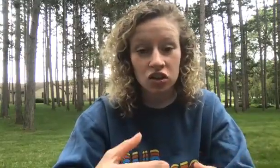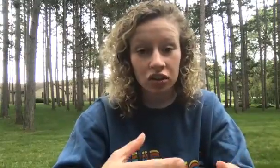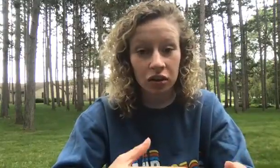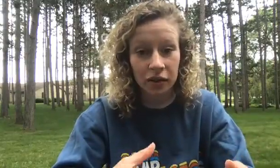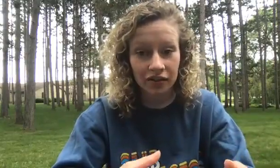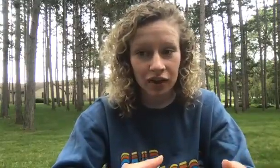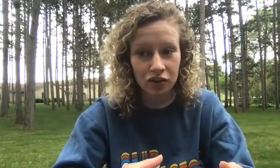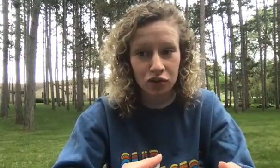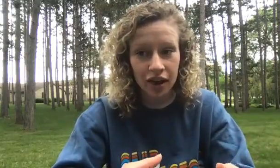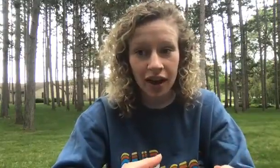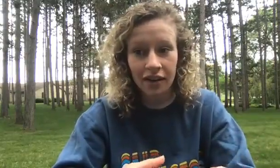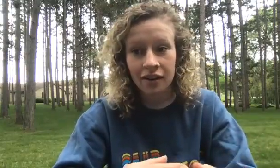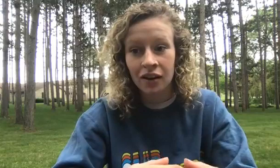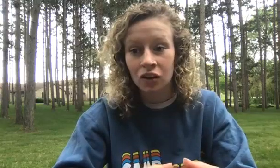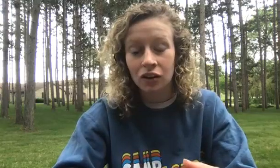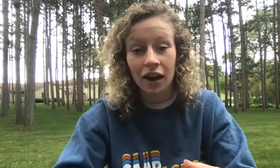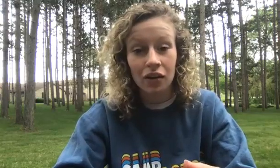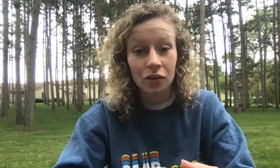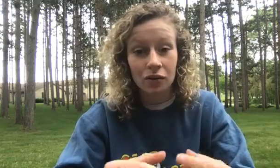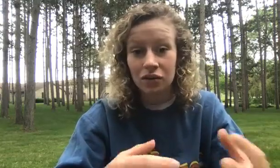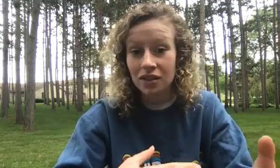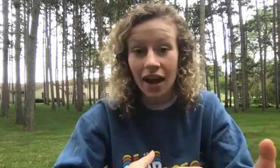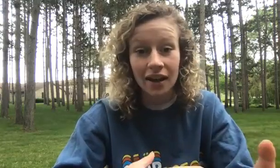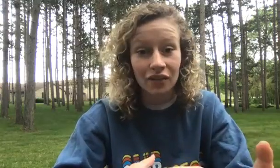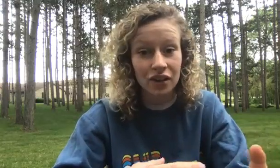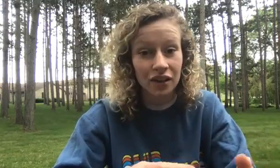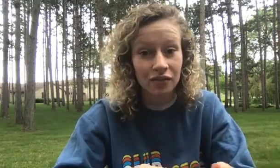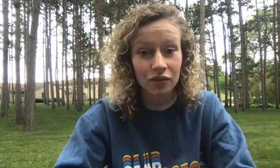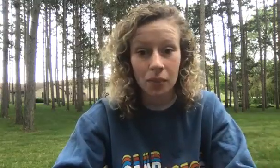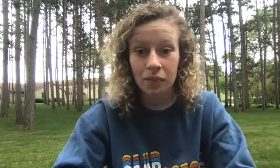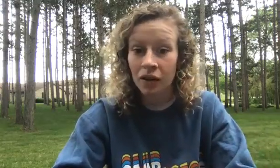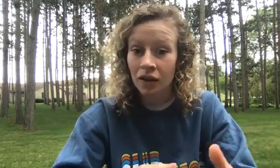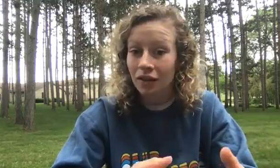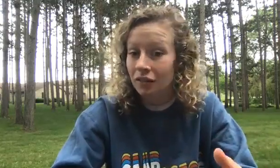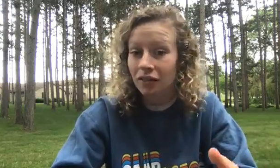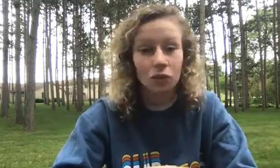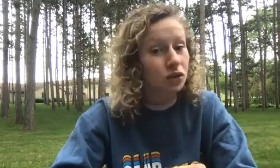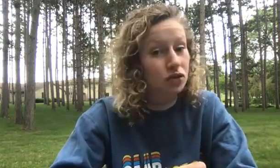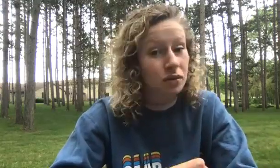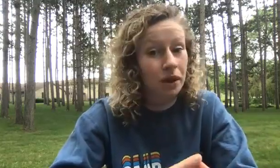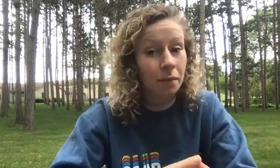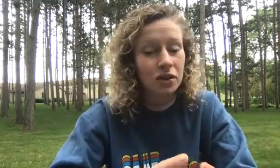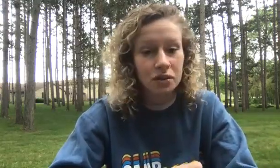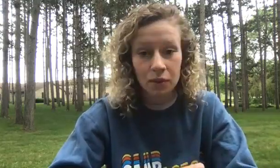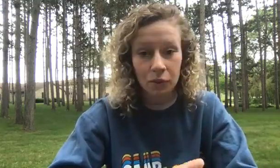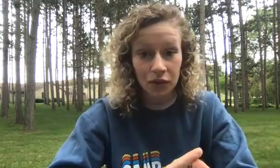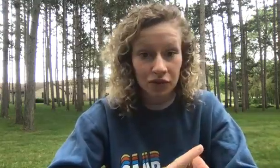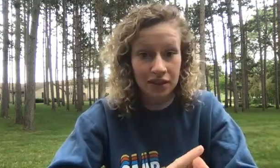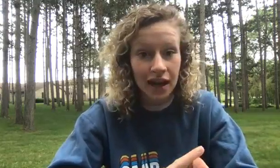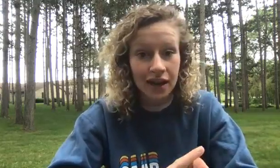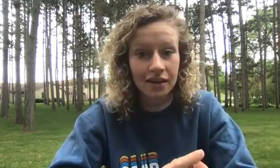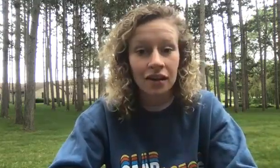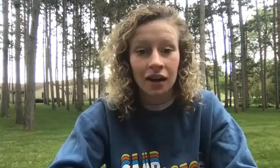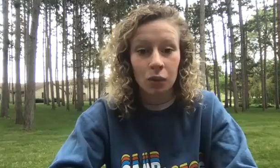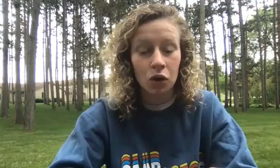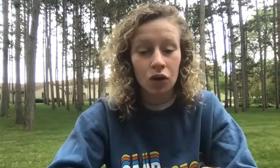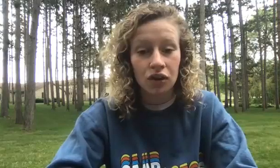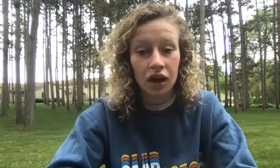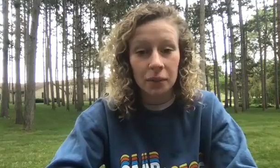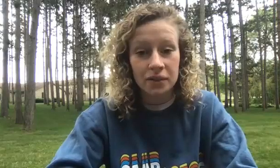little bit of how to do that, learn how to sign everything from, we'll do some numbers, maybe 1 through 10, and we'll go over a couple signs